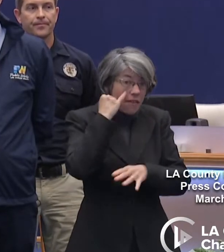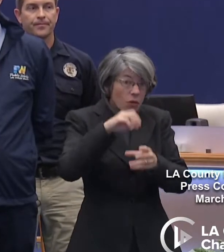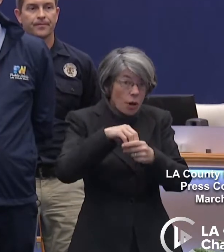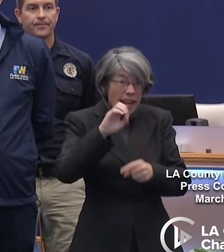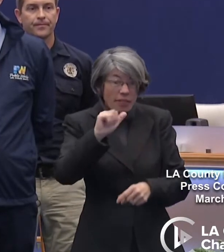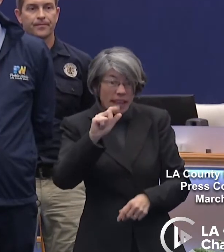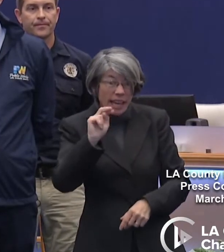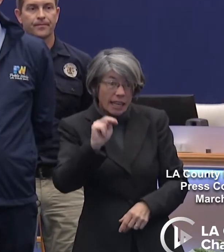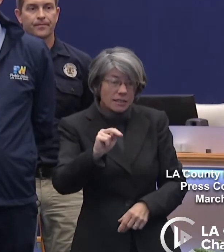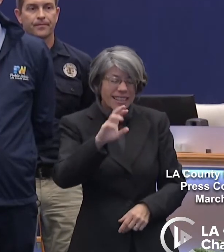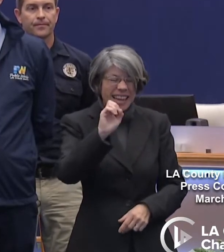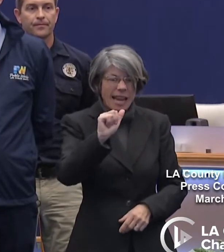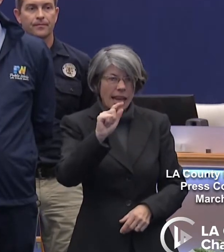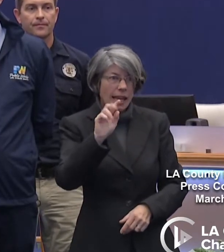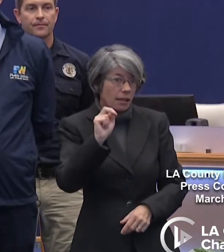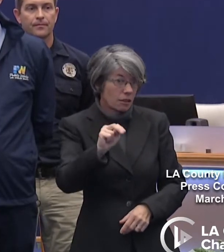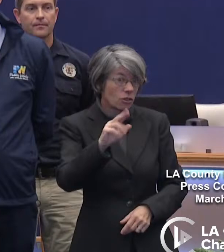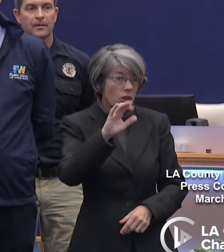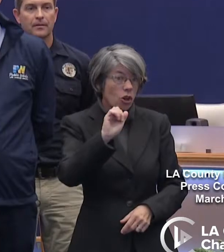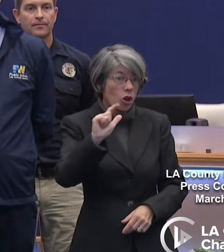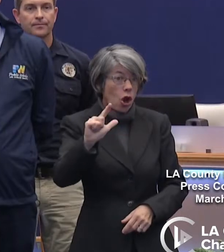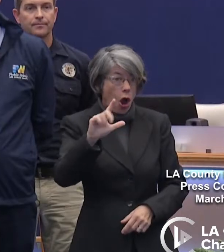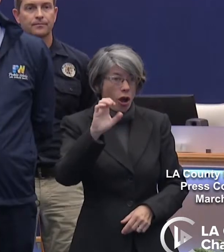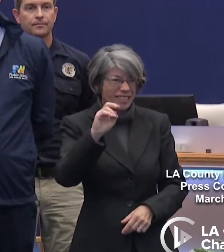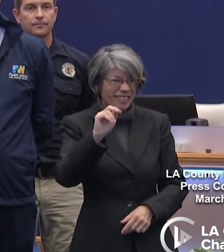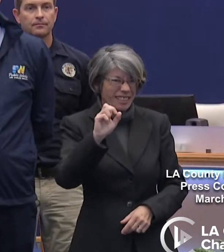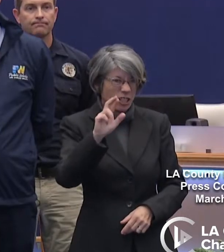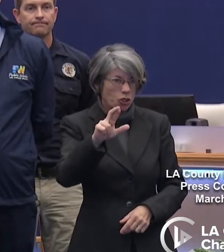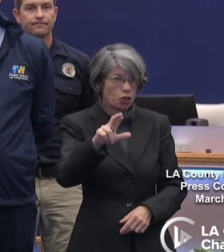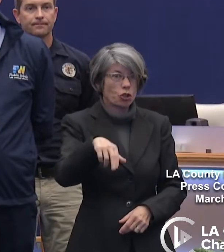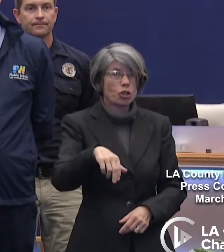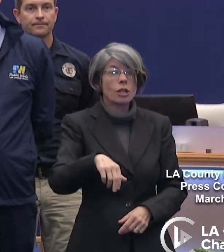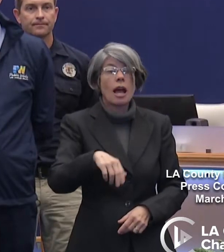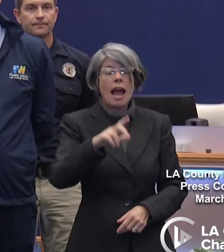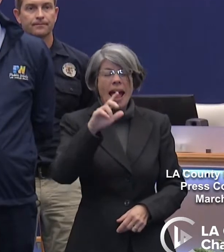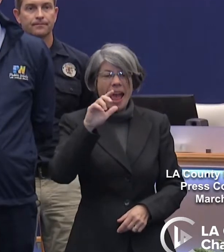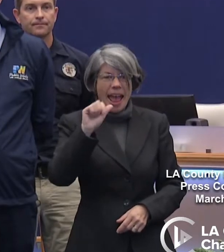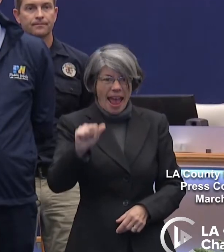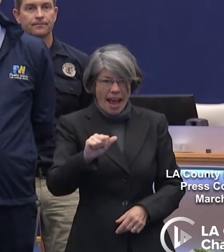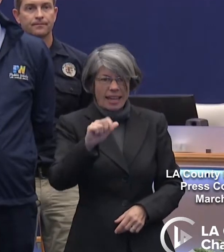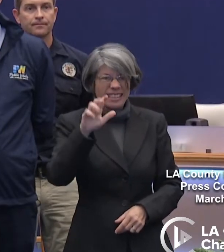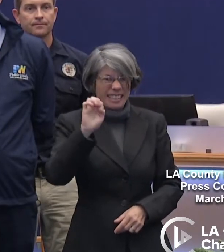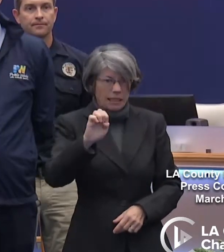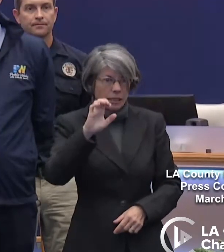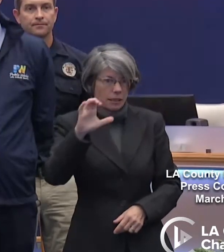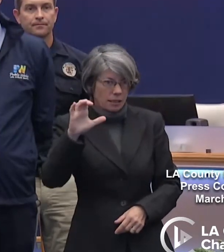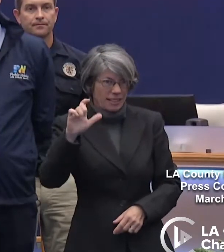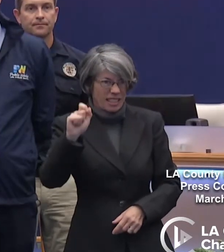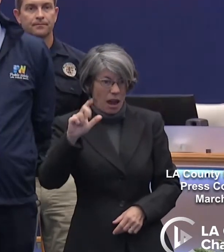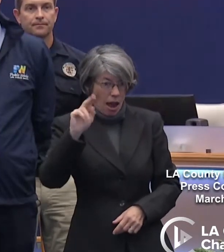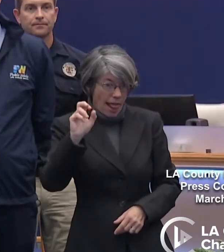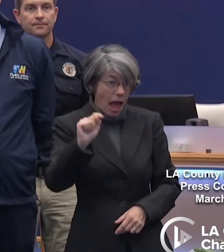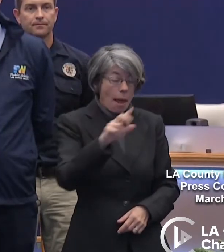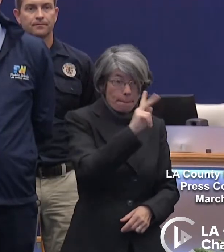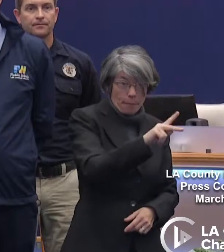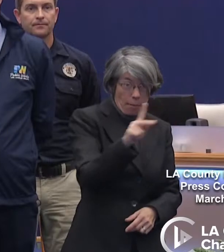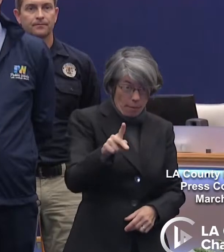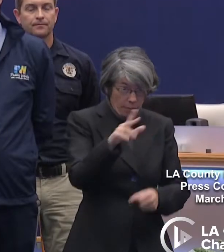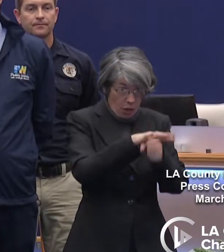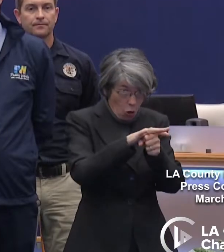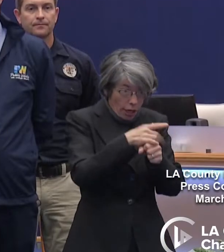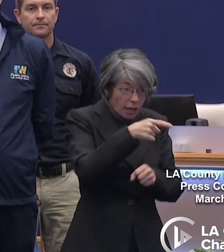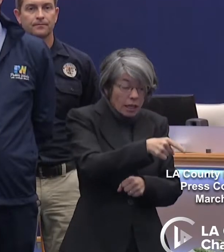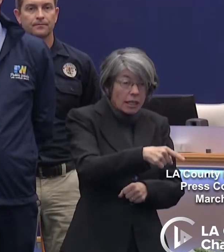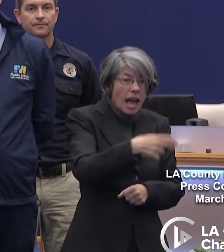area, Eaton Call Center, all one word, at ecc.net. And if you're in the Palisades fire impacted